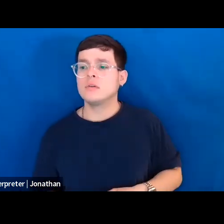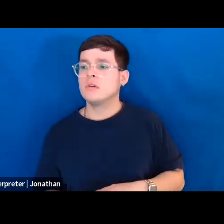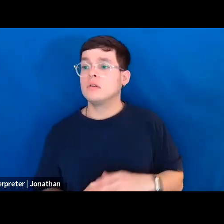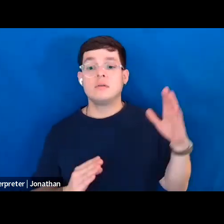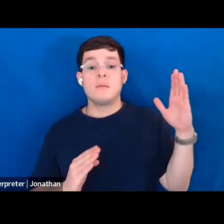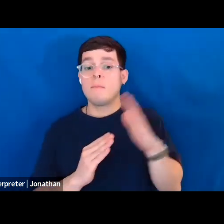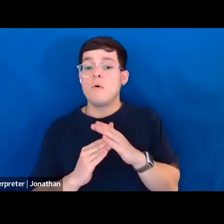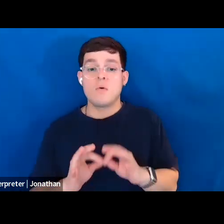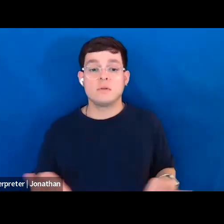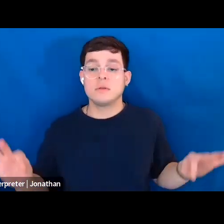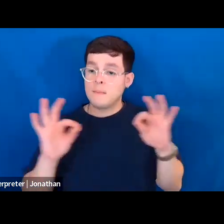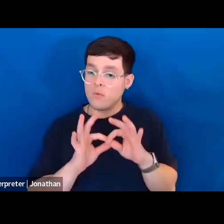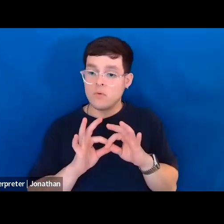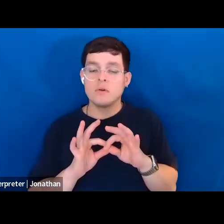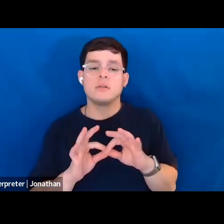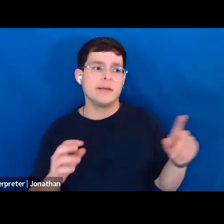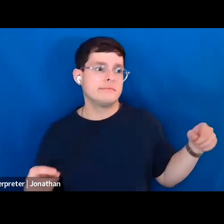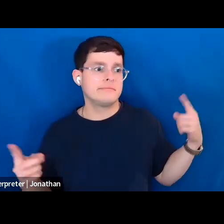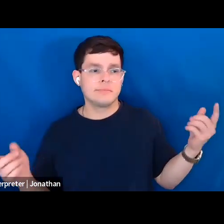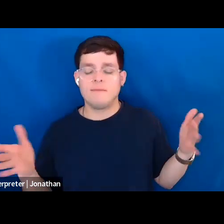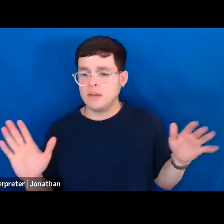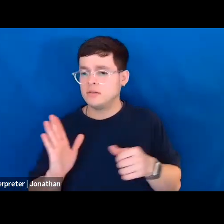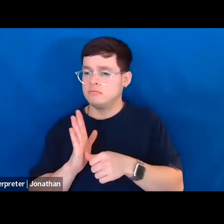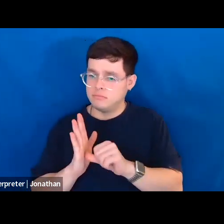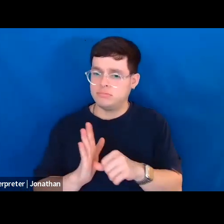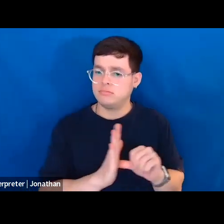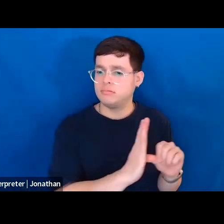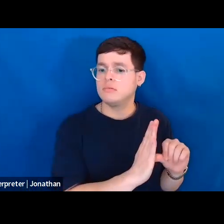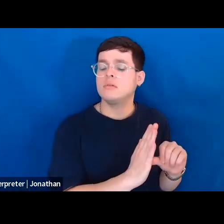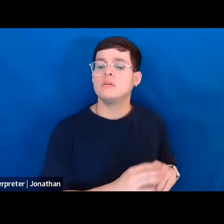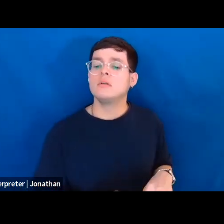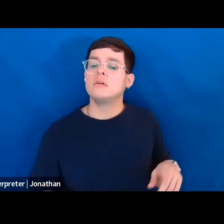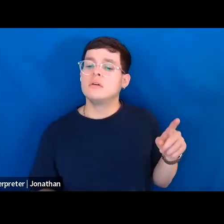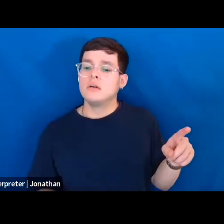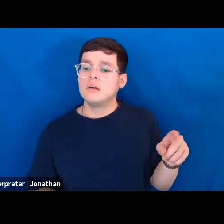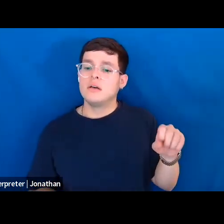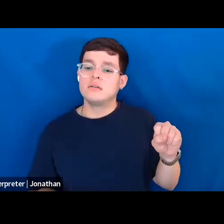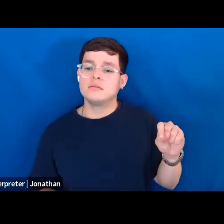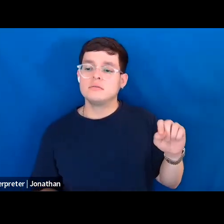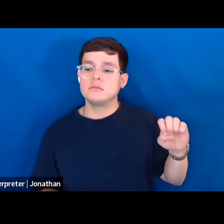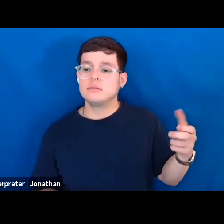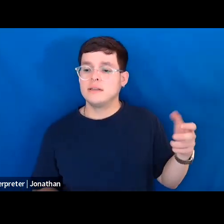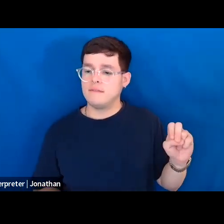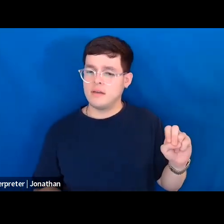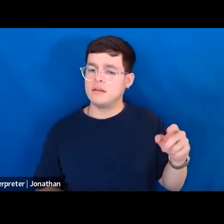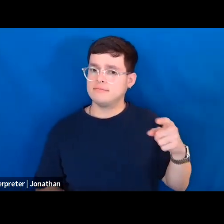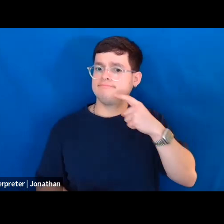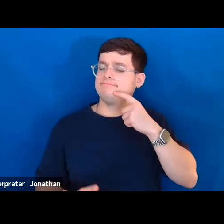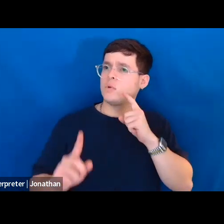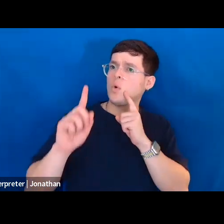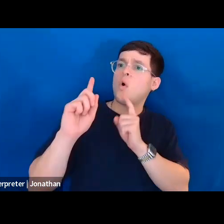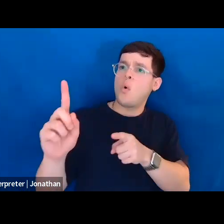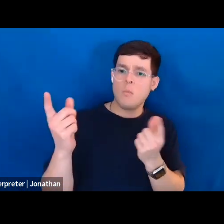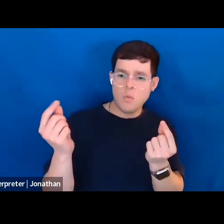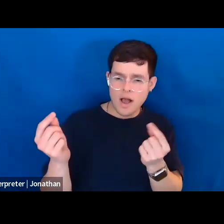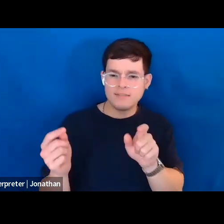importantly, again, as has been shared earlier, Stephen described that our hope is to better understand your